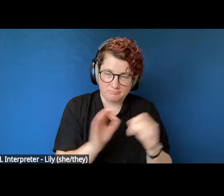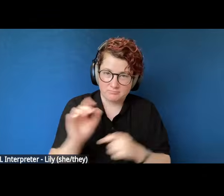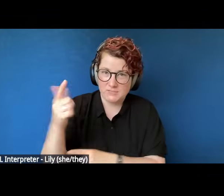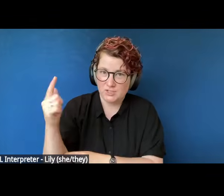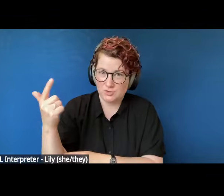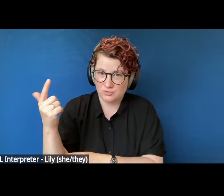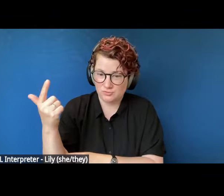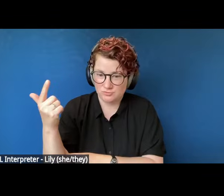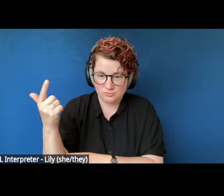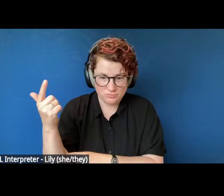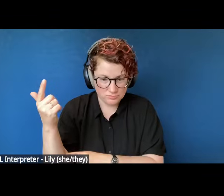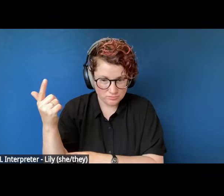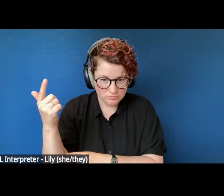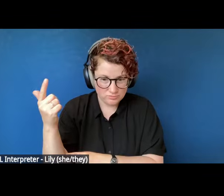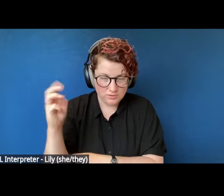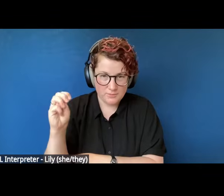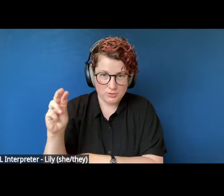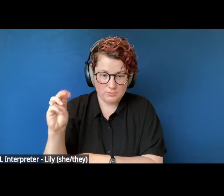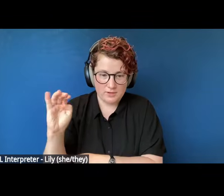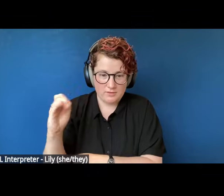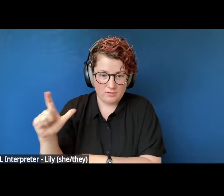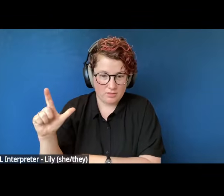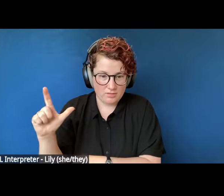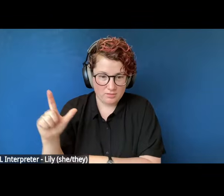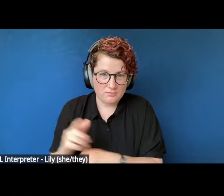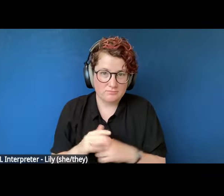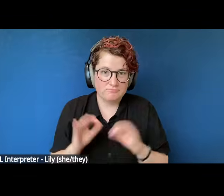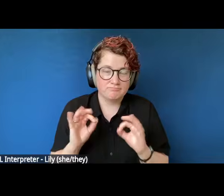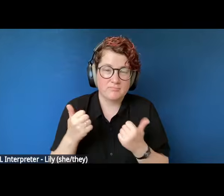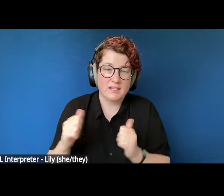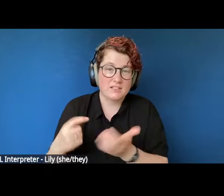Trustee Carmichael, thank you. Any discussion?